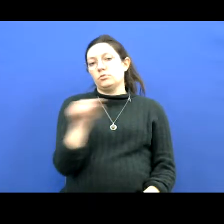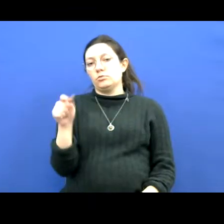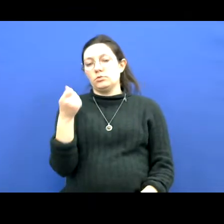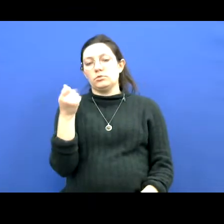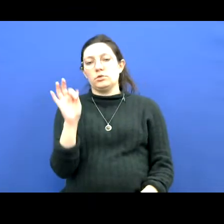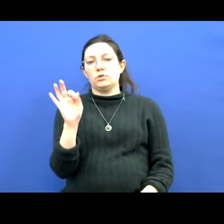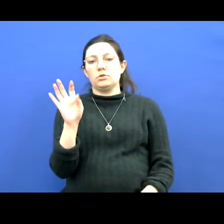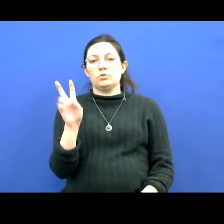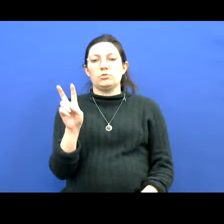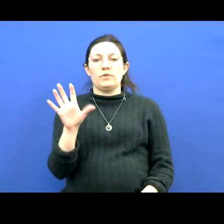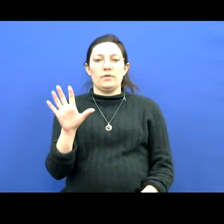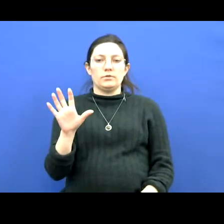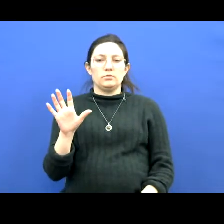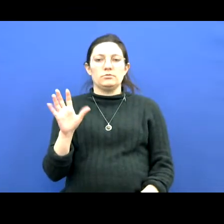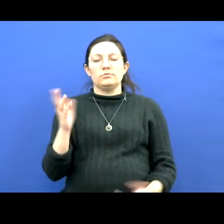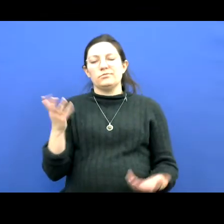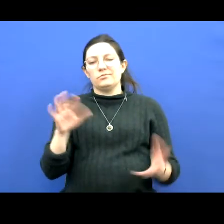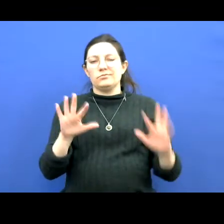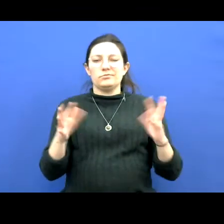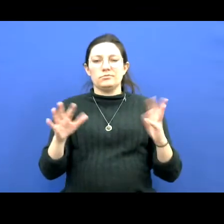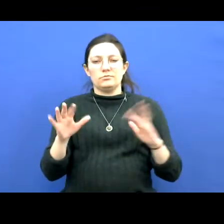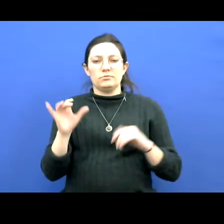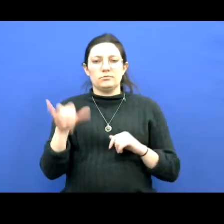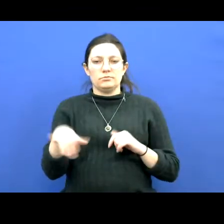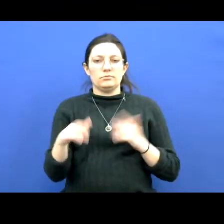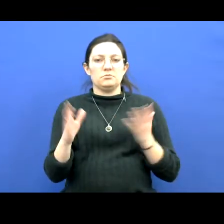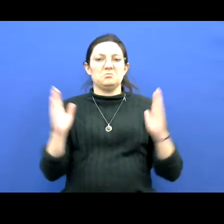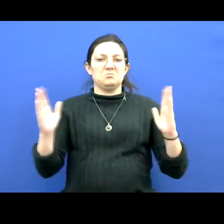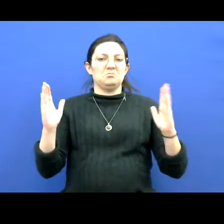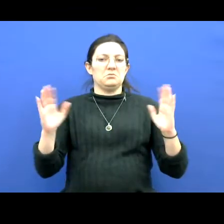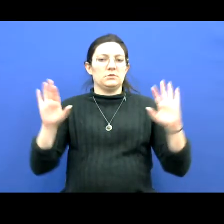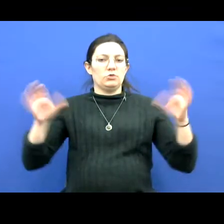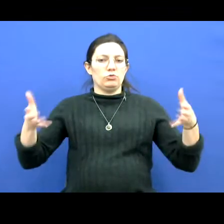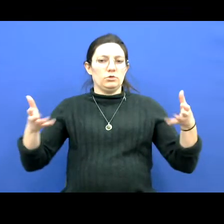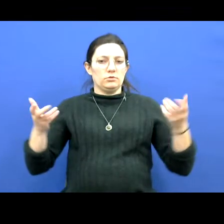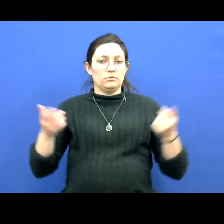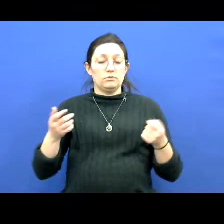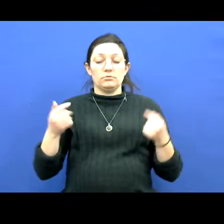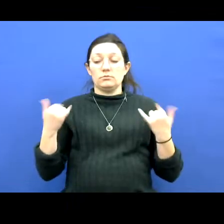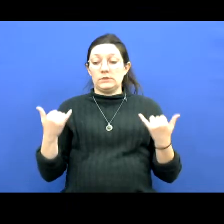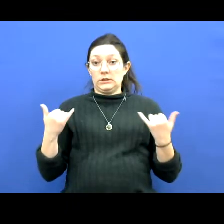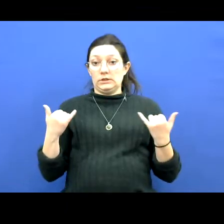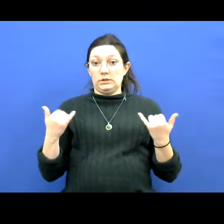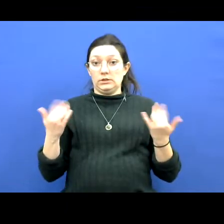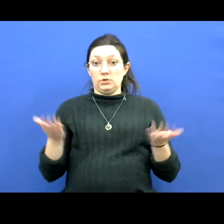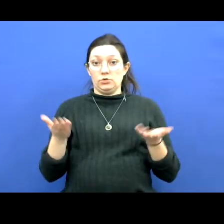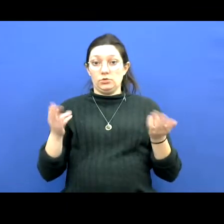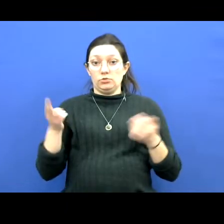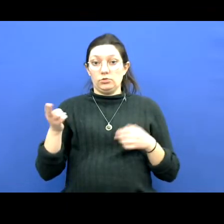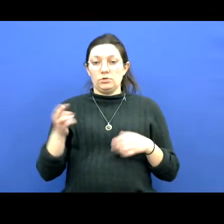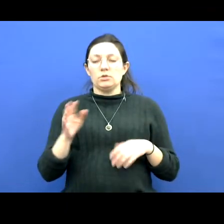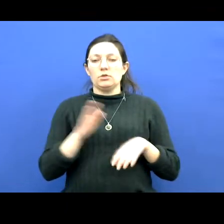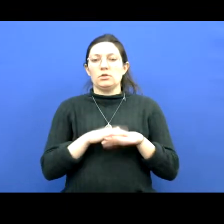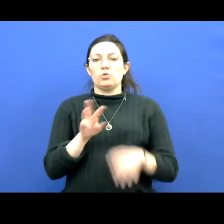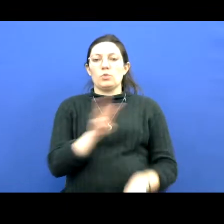in there. But that's essentially the category. In this case, it's in the West